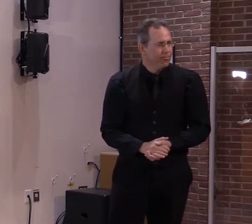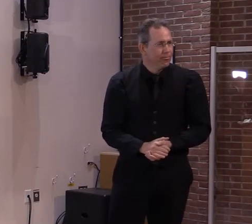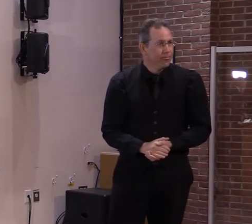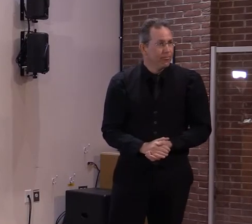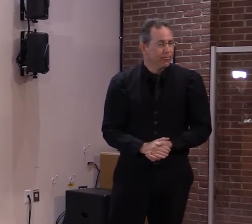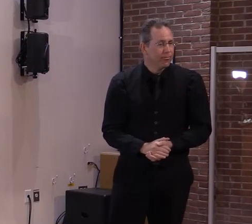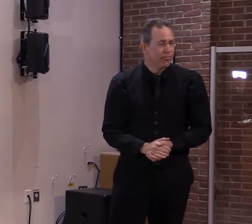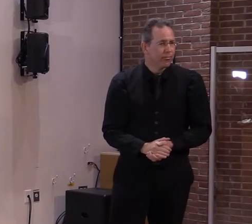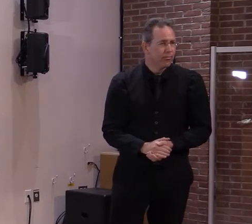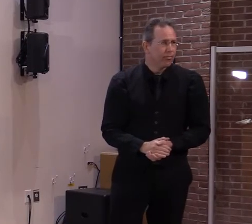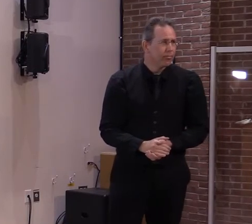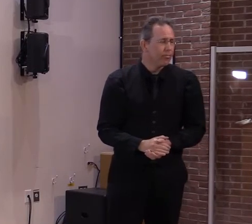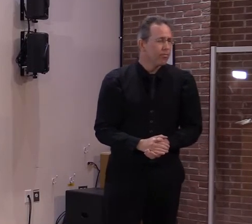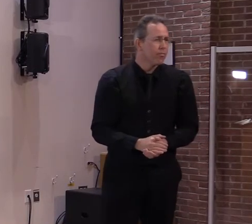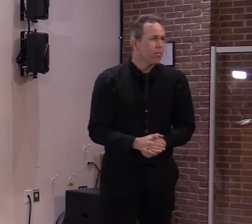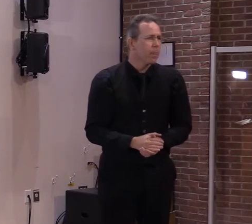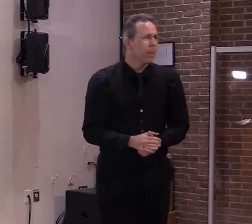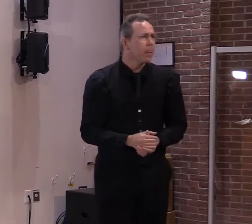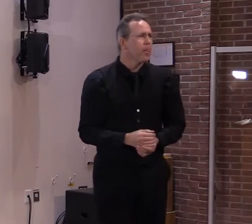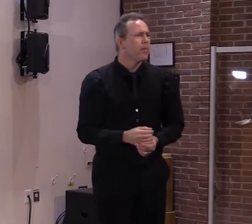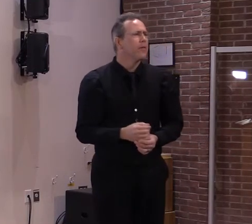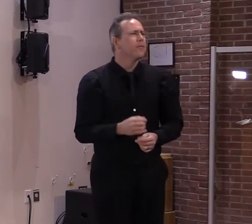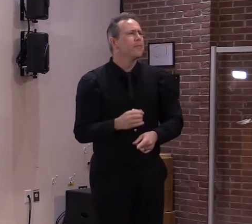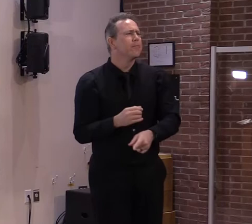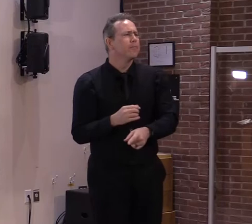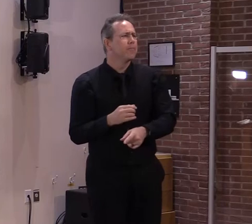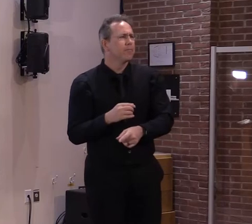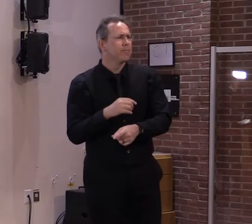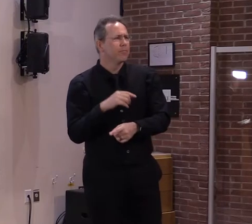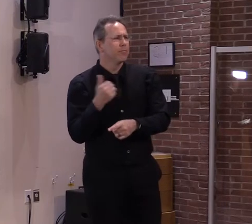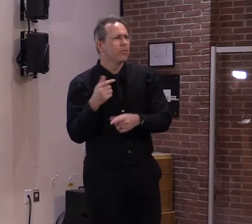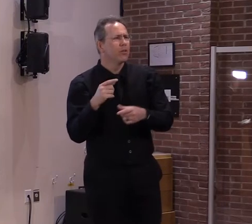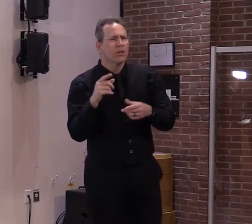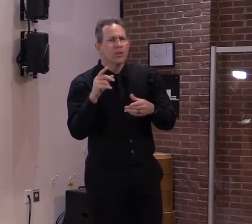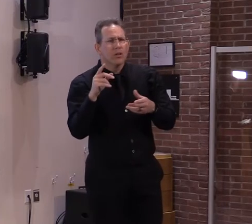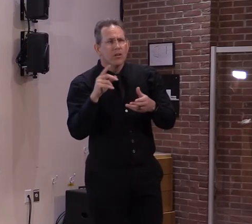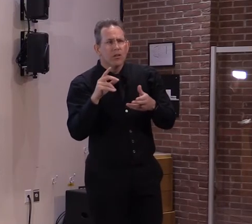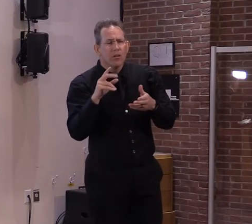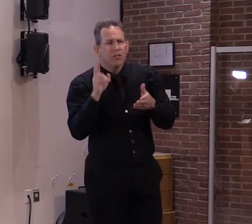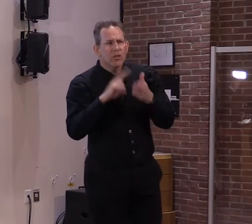Maybe I could refer to Secretary French if I've missed anything there.